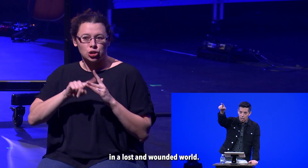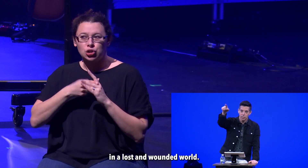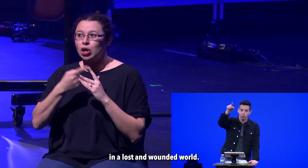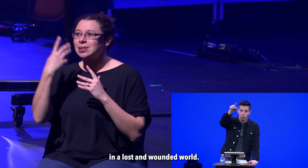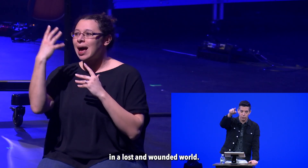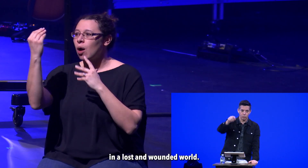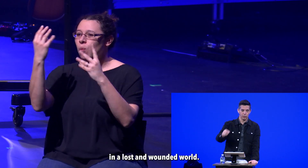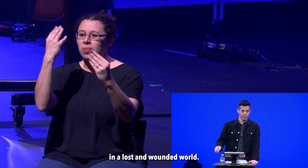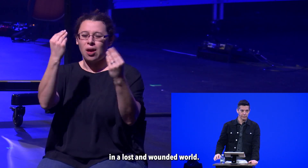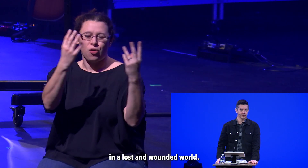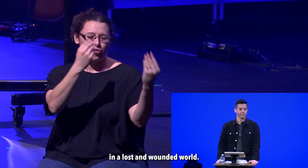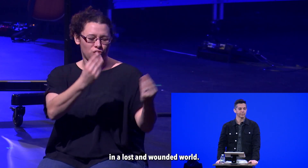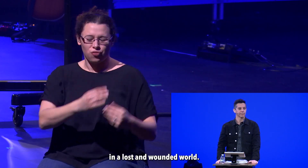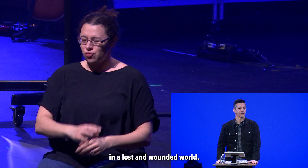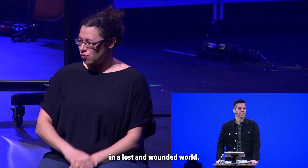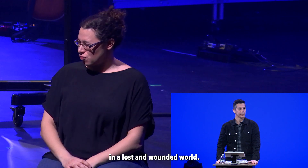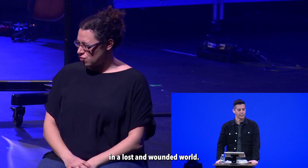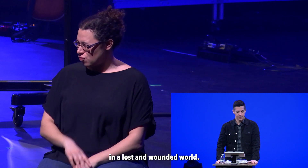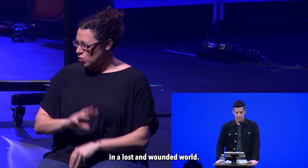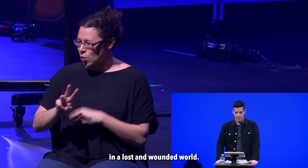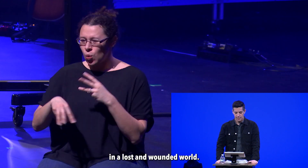in a lost and wounded world.